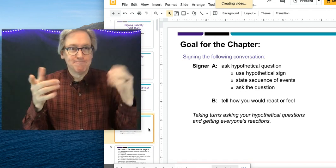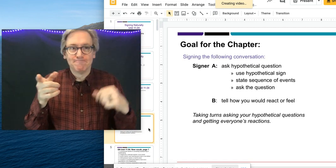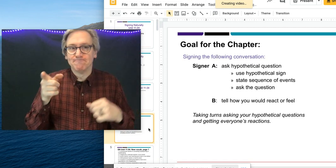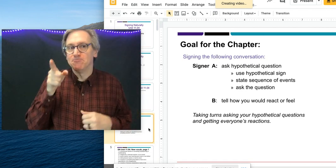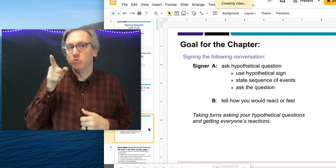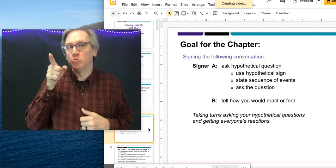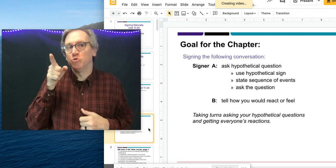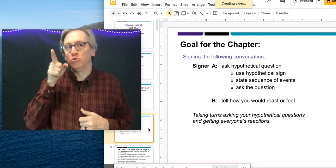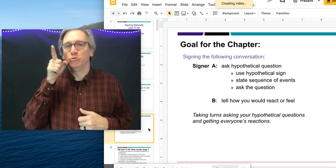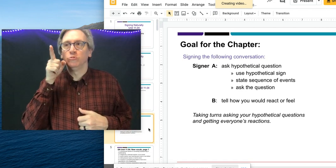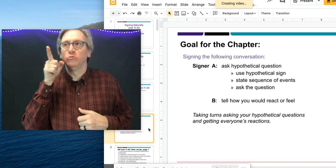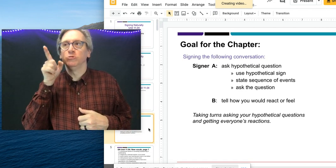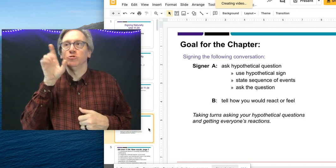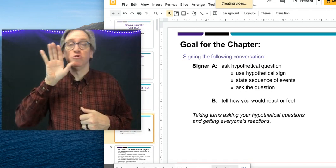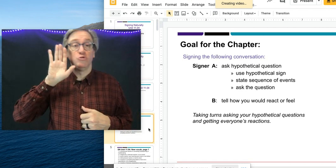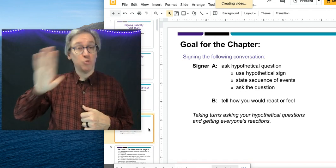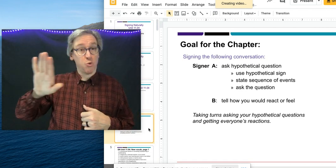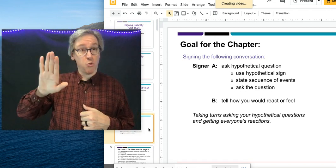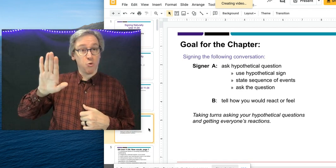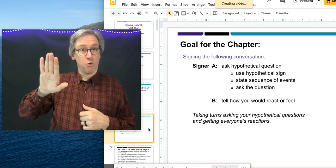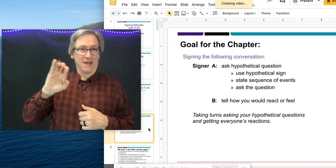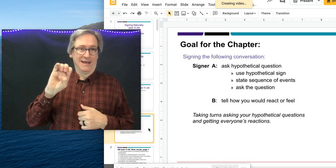then